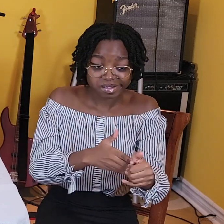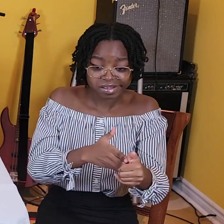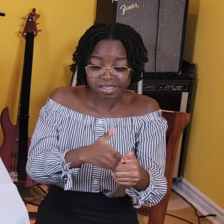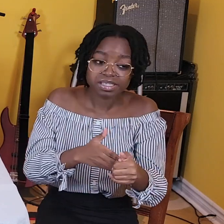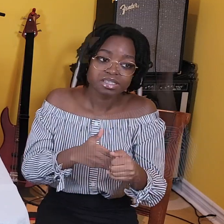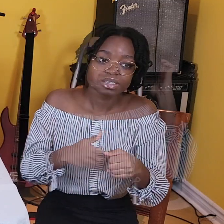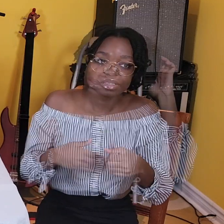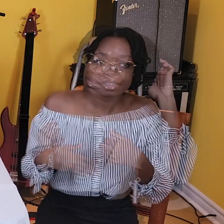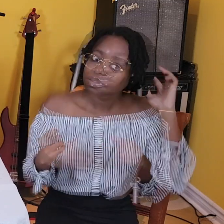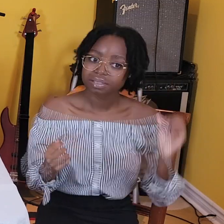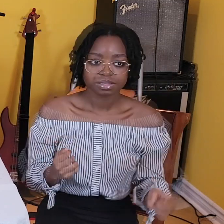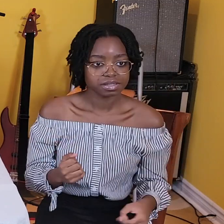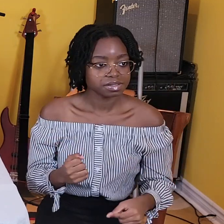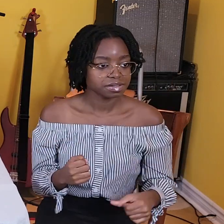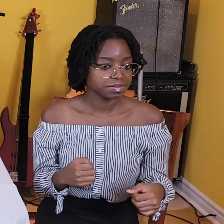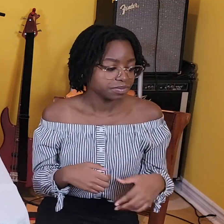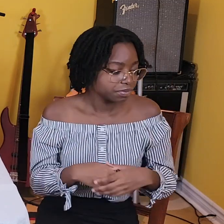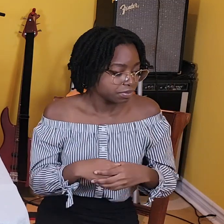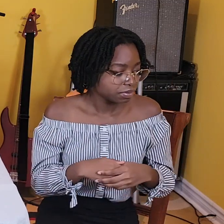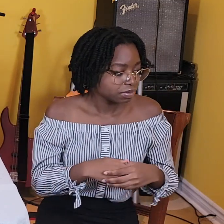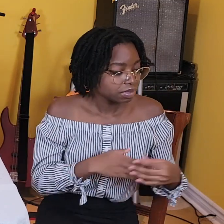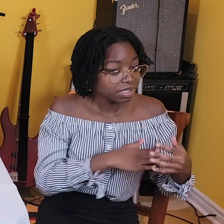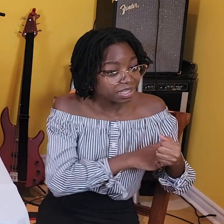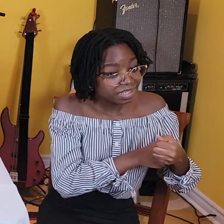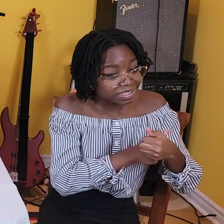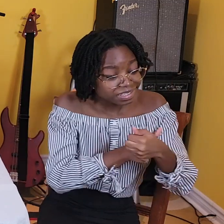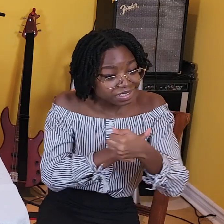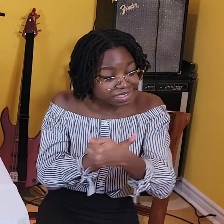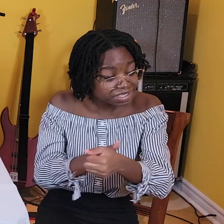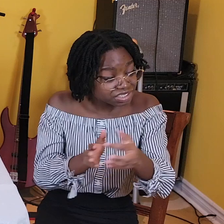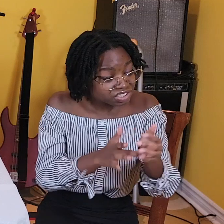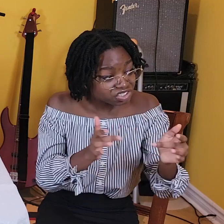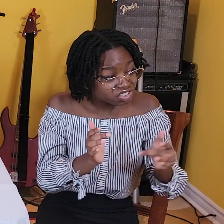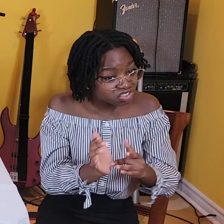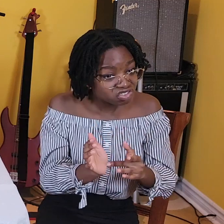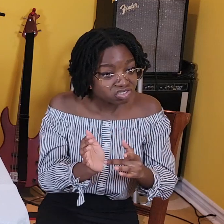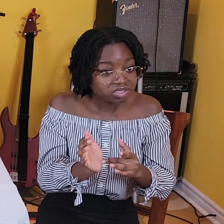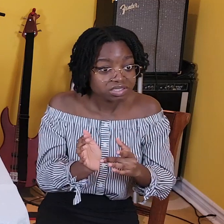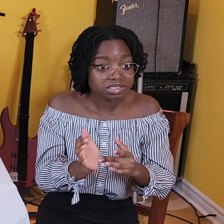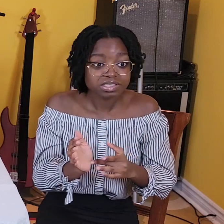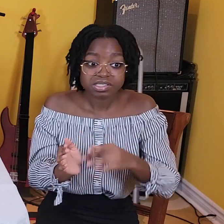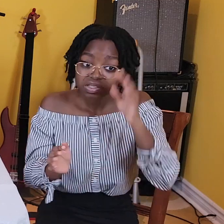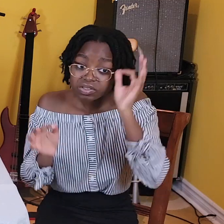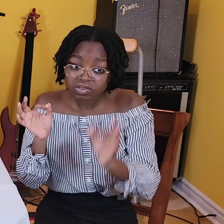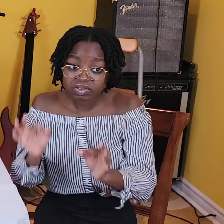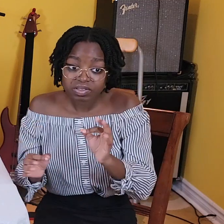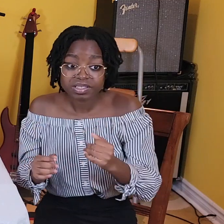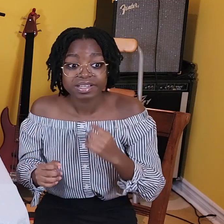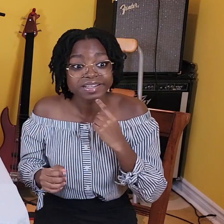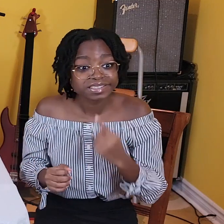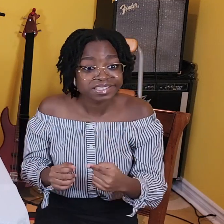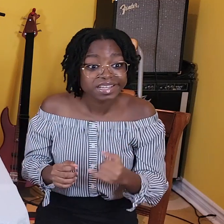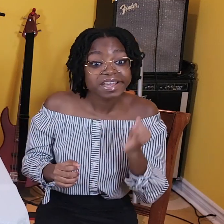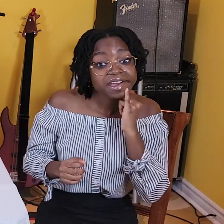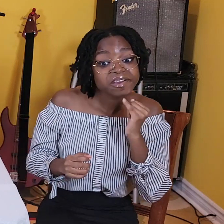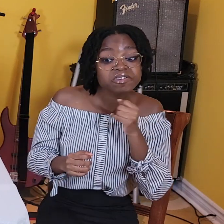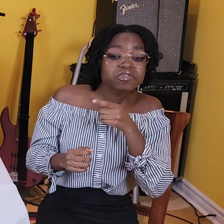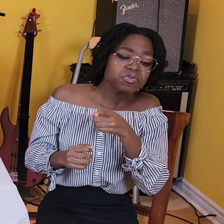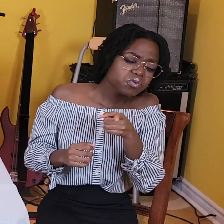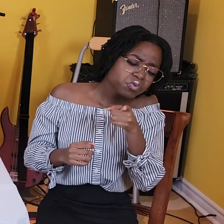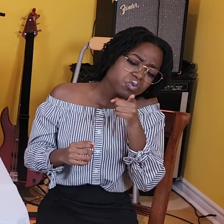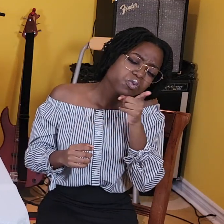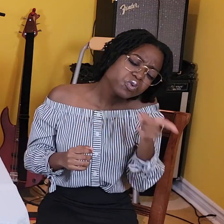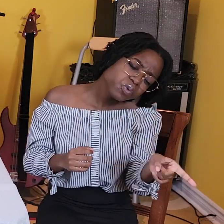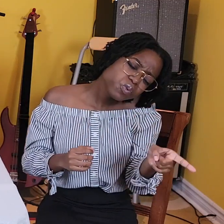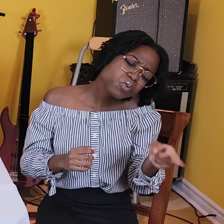led him into their council. "You are the Christ, tell us." But he said to them, "If I tell you, you will by no means